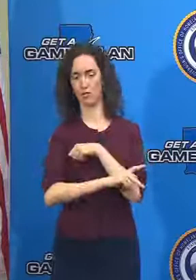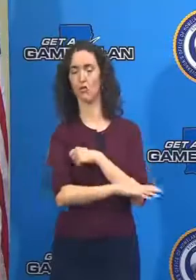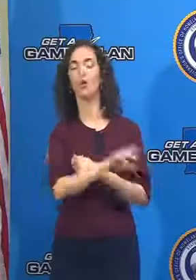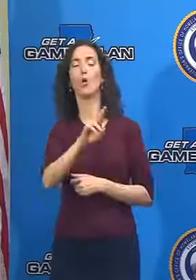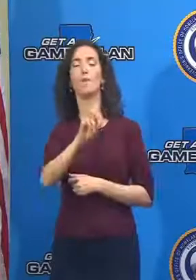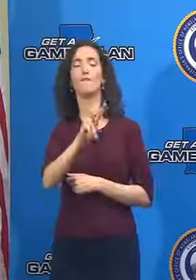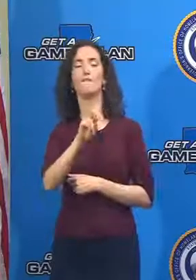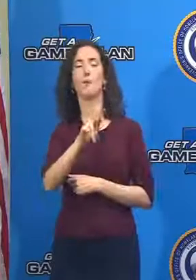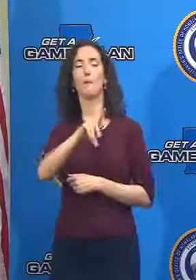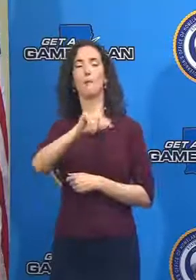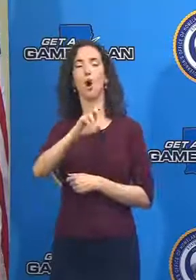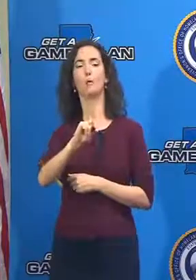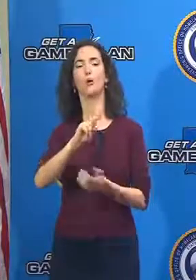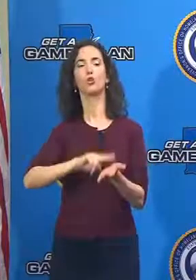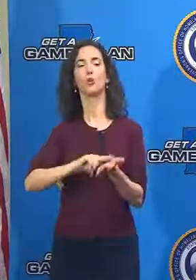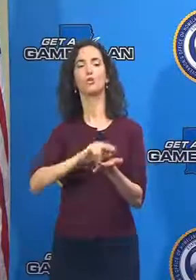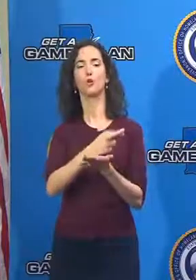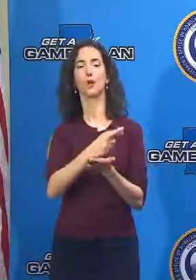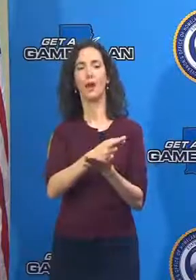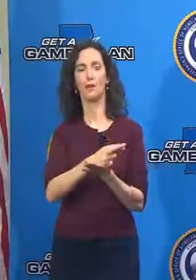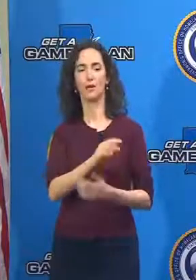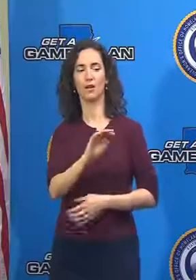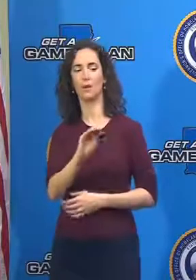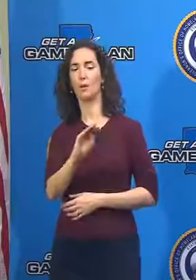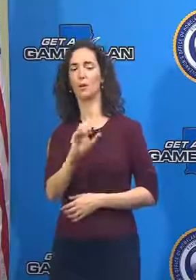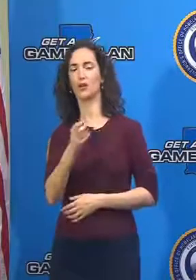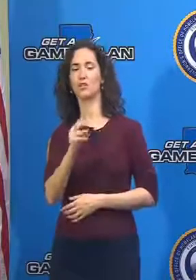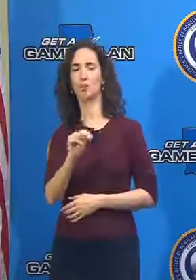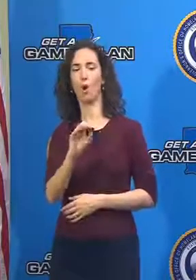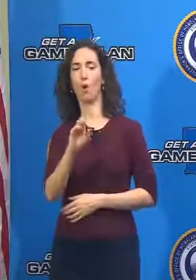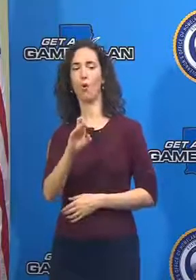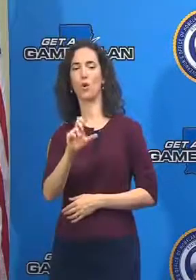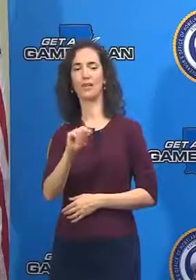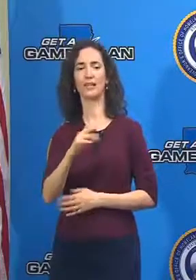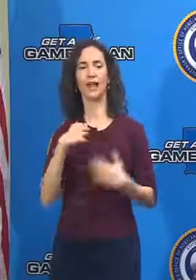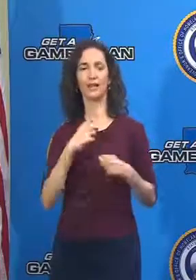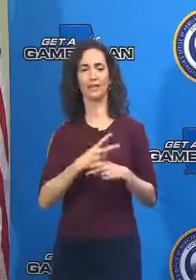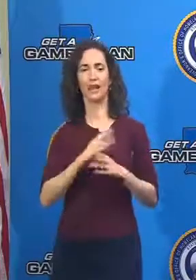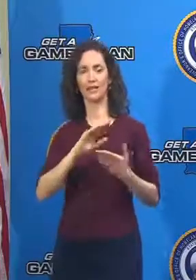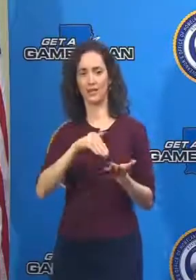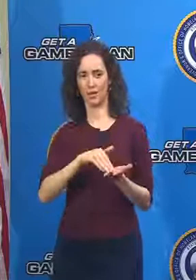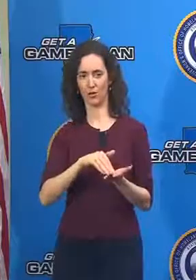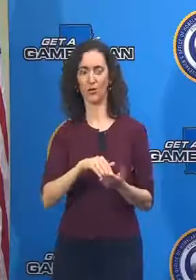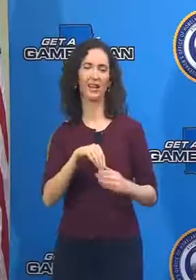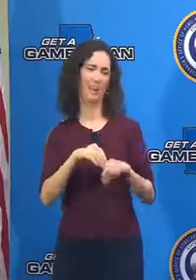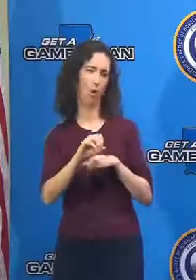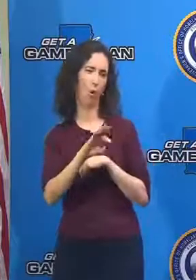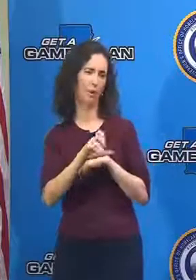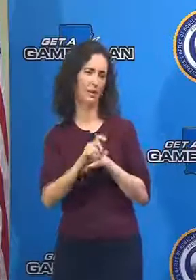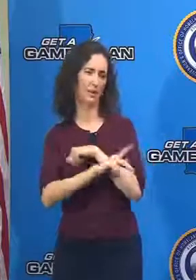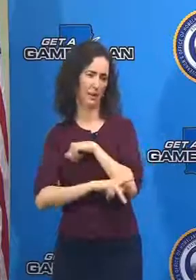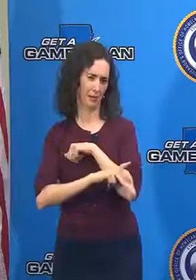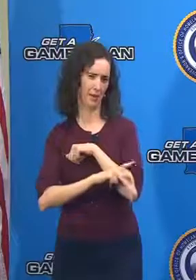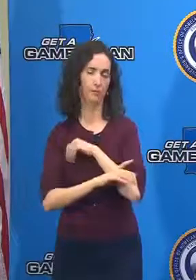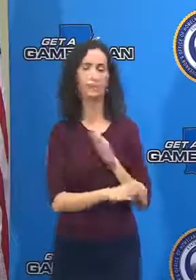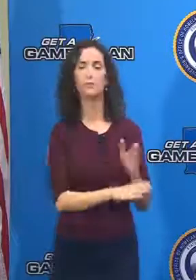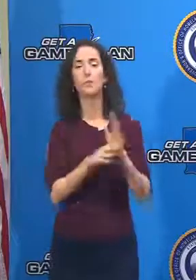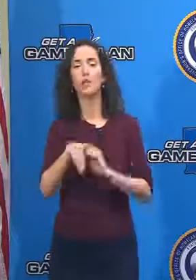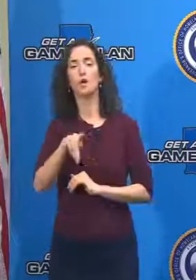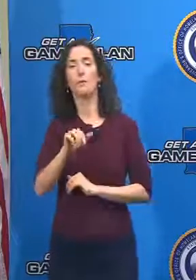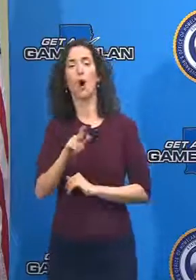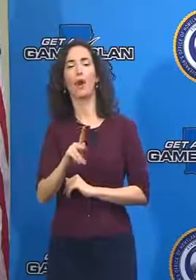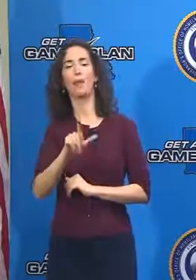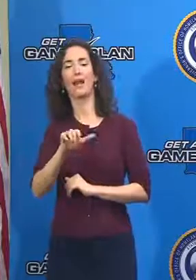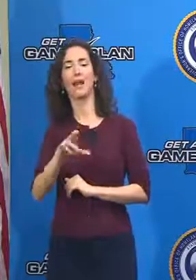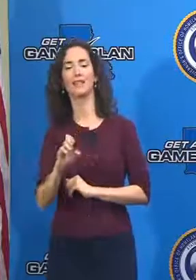Palms Nursing and Rehab, Maison Orleans Healthcare Center in Orleans Parish, Park Place